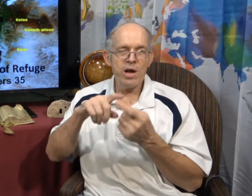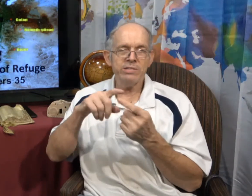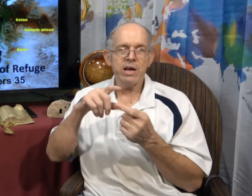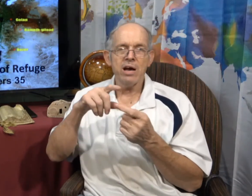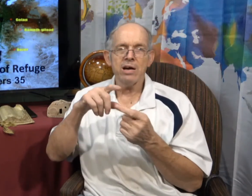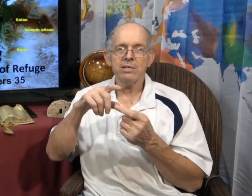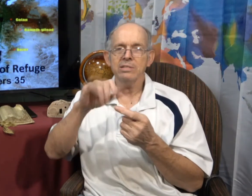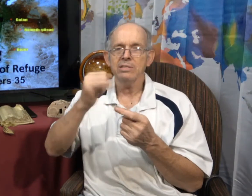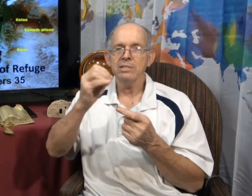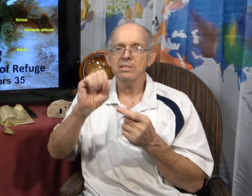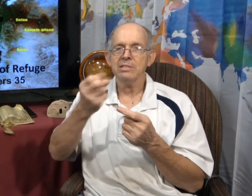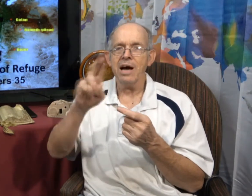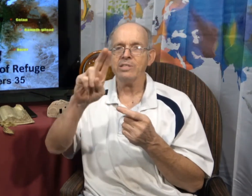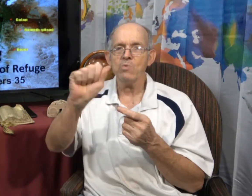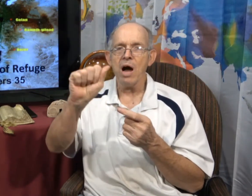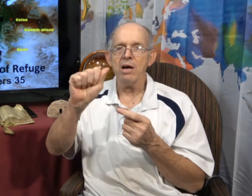When the Joshua